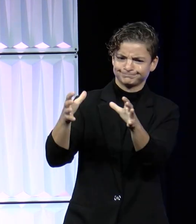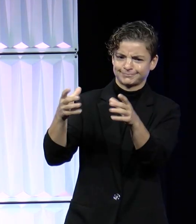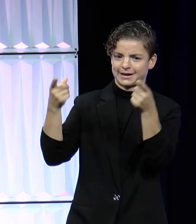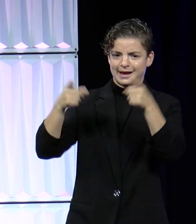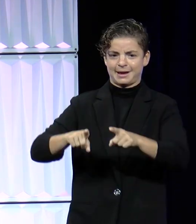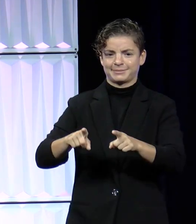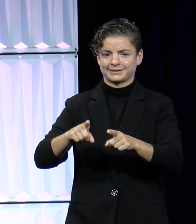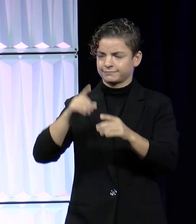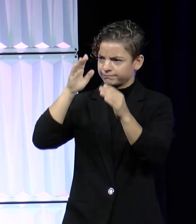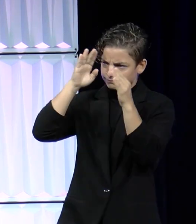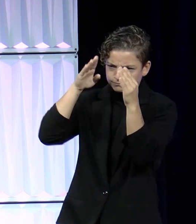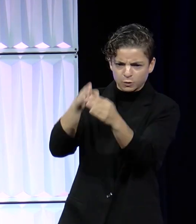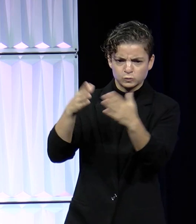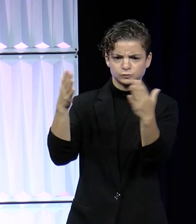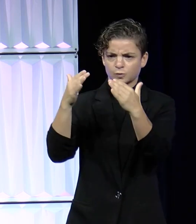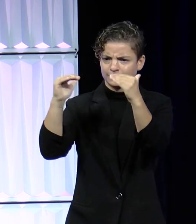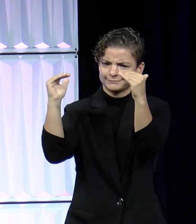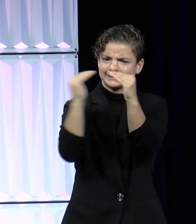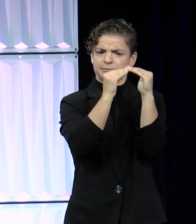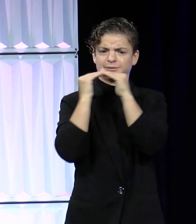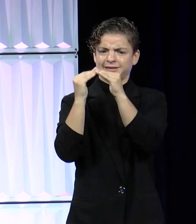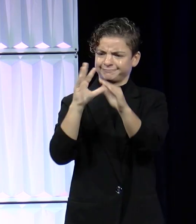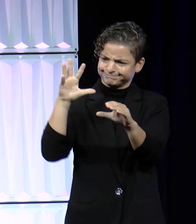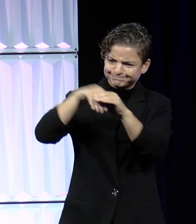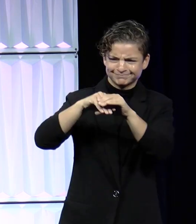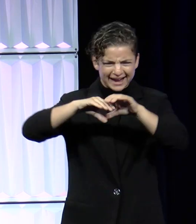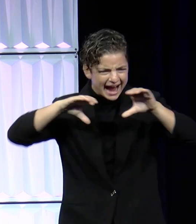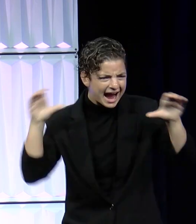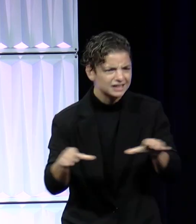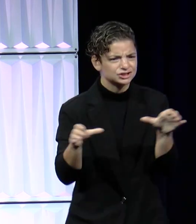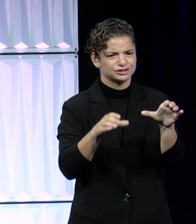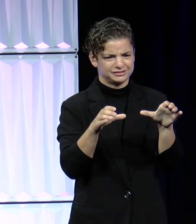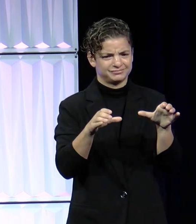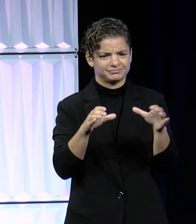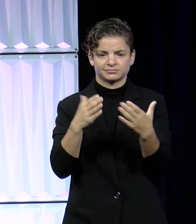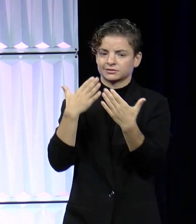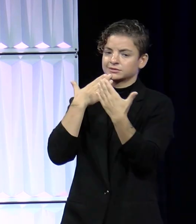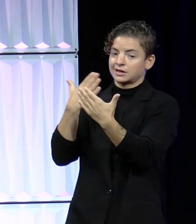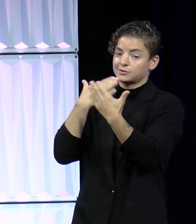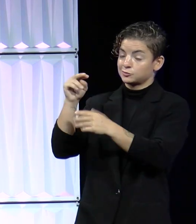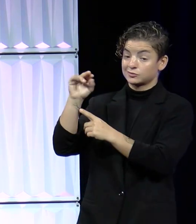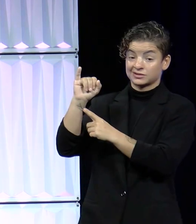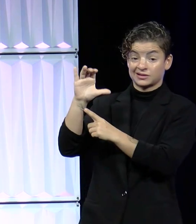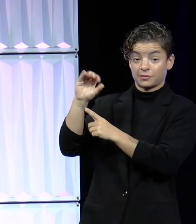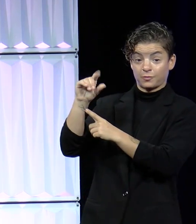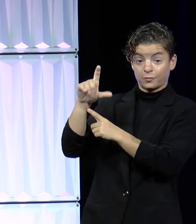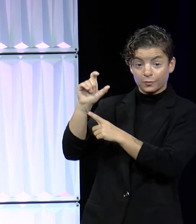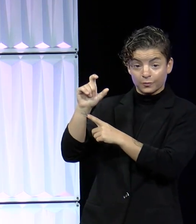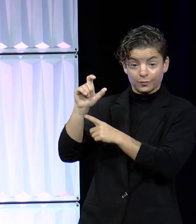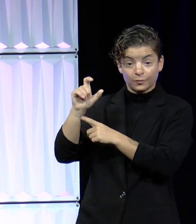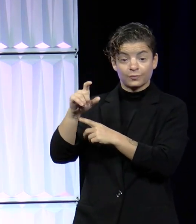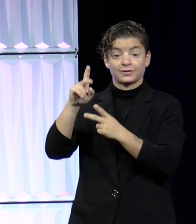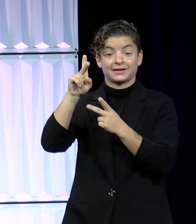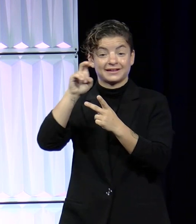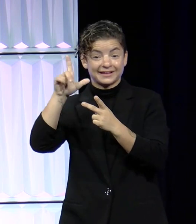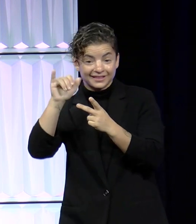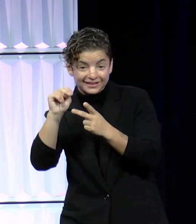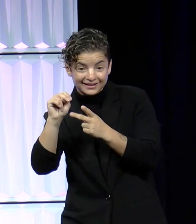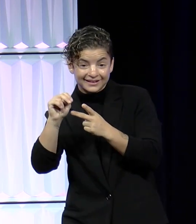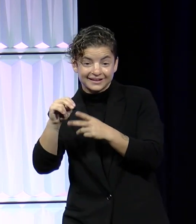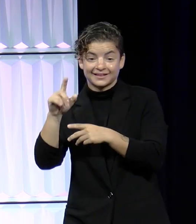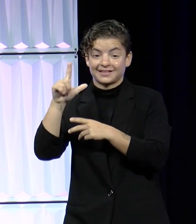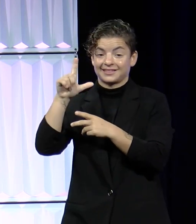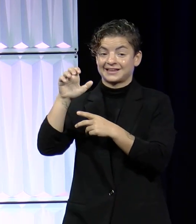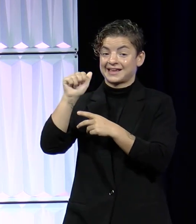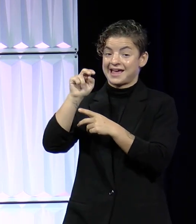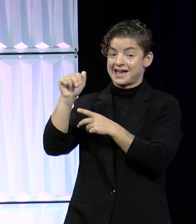equity in action. And I really want to thank Nicole and Keely and Leanne for grounding us in what